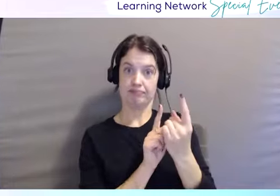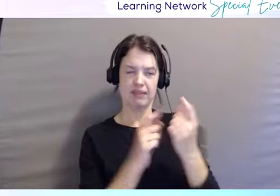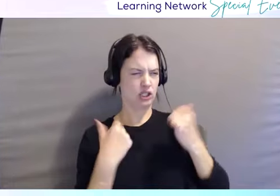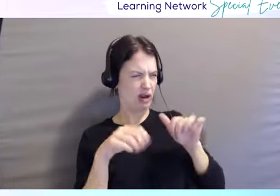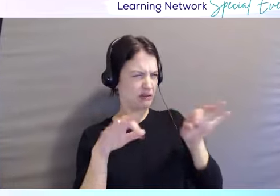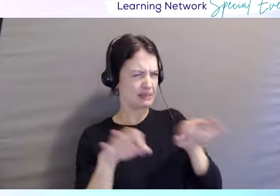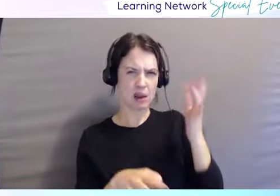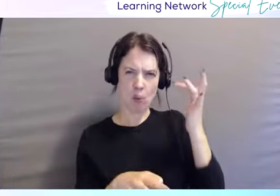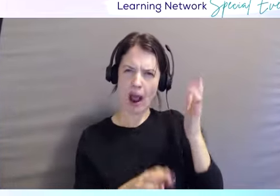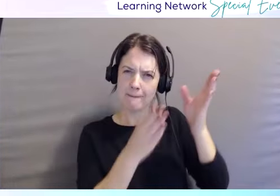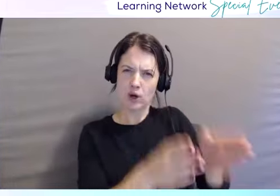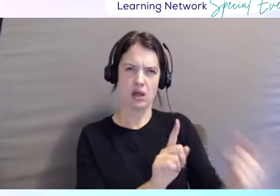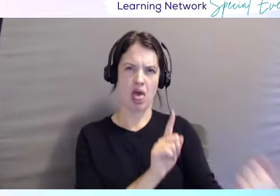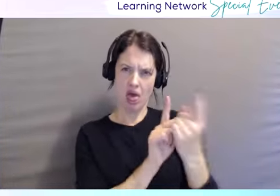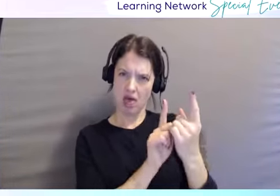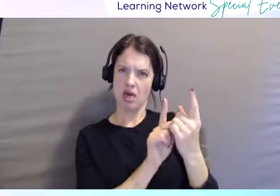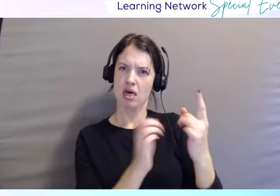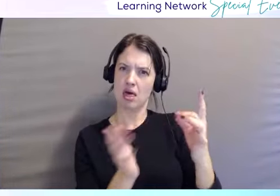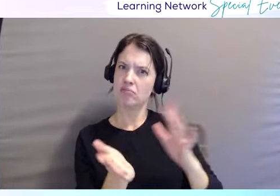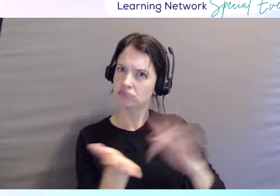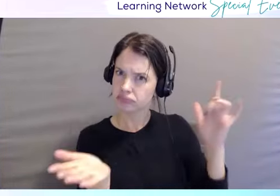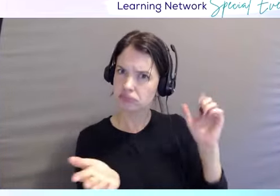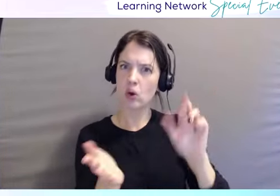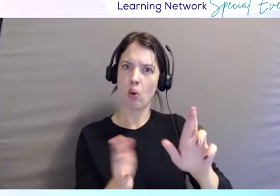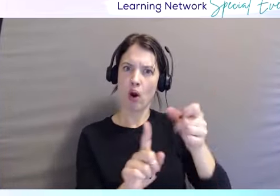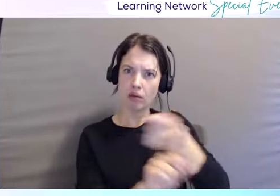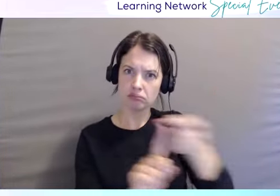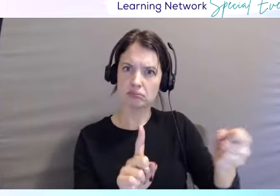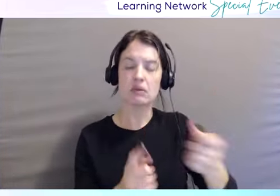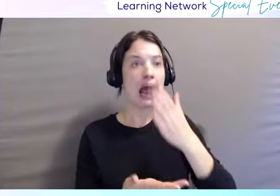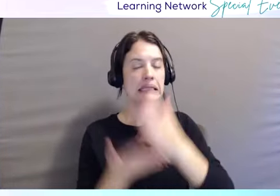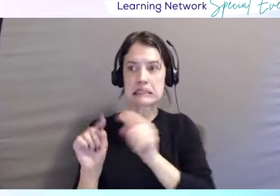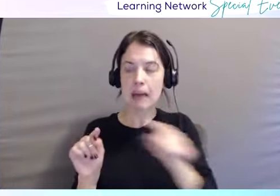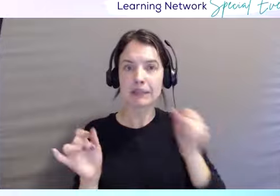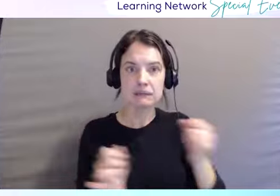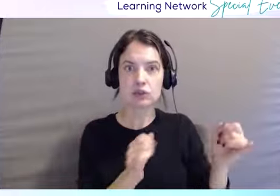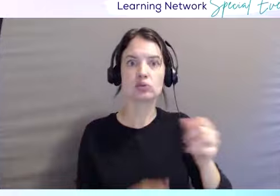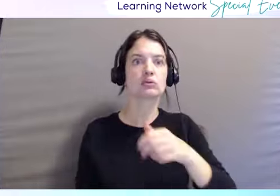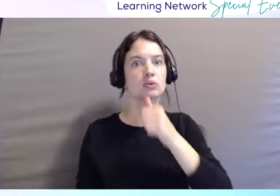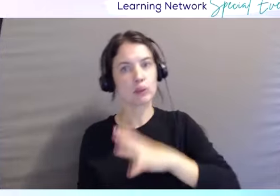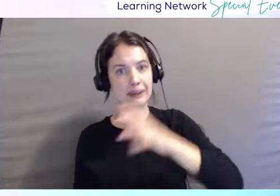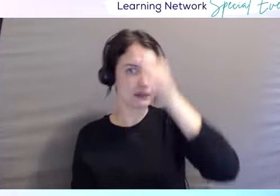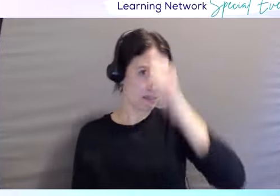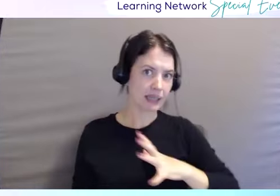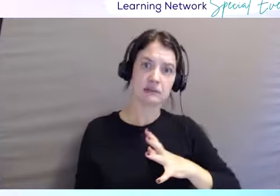with it or responding to it that individual women and some men do. We do know that there are